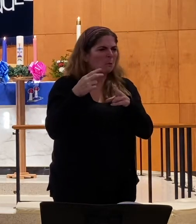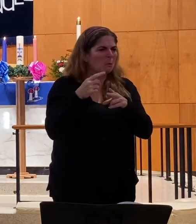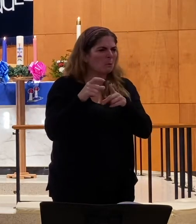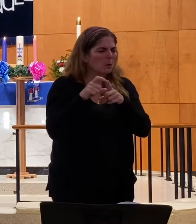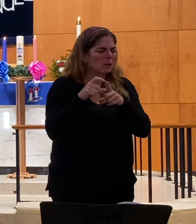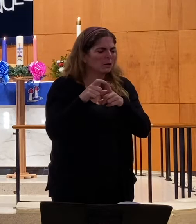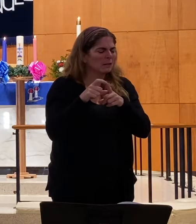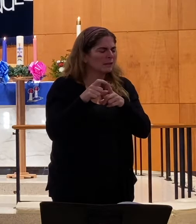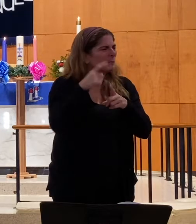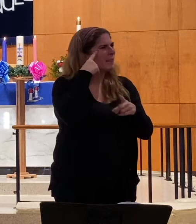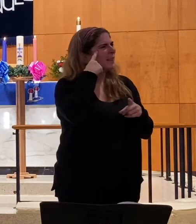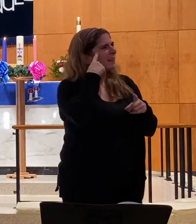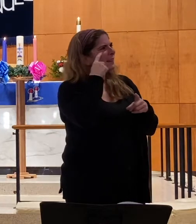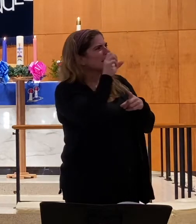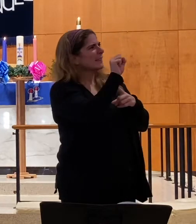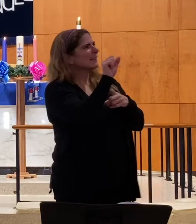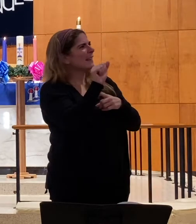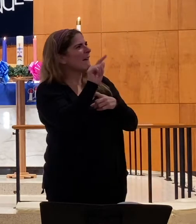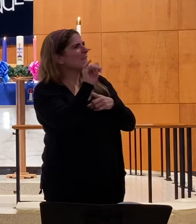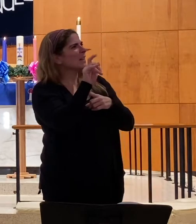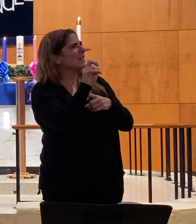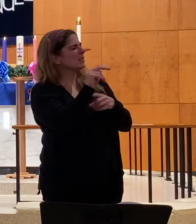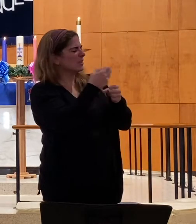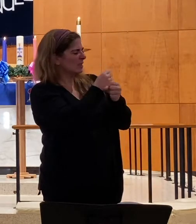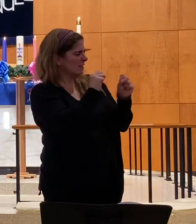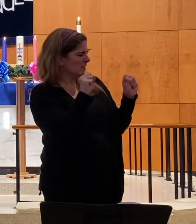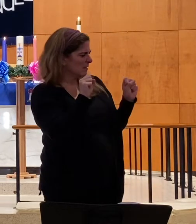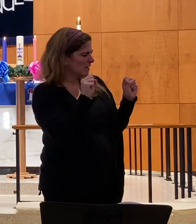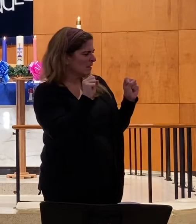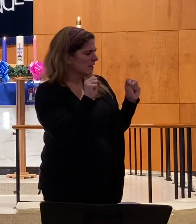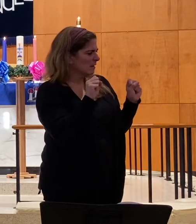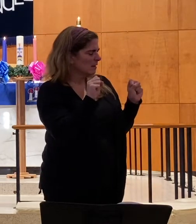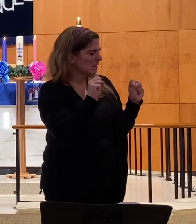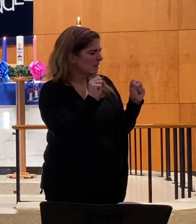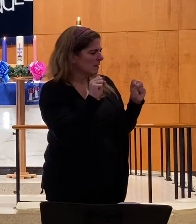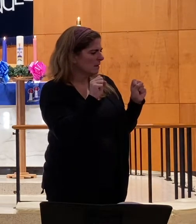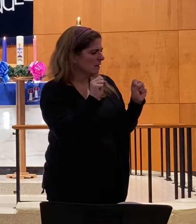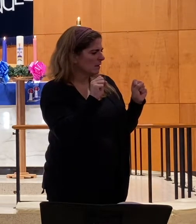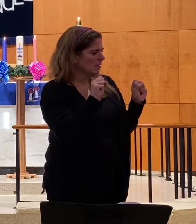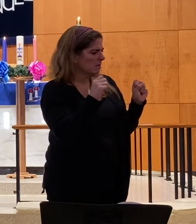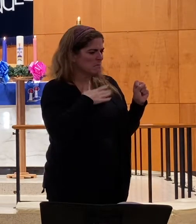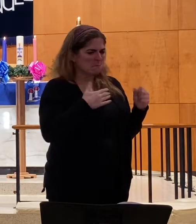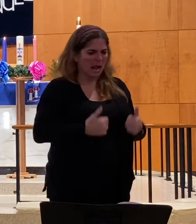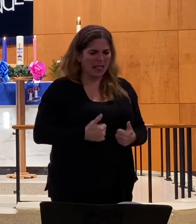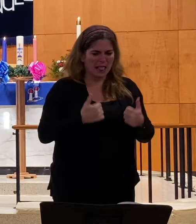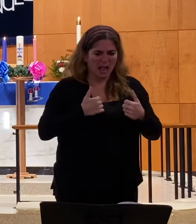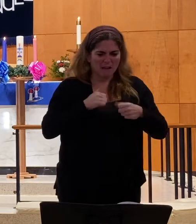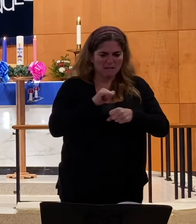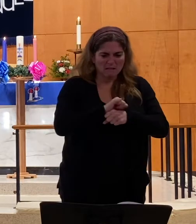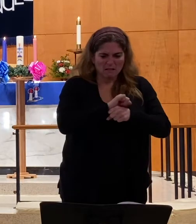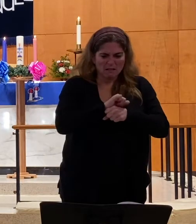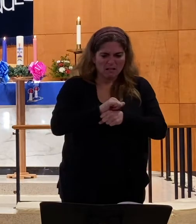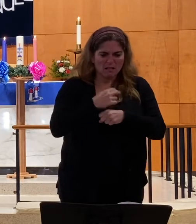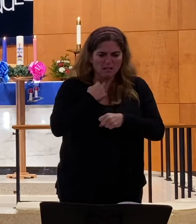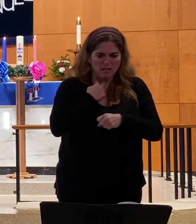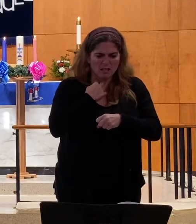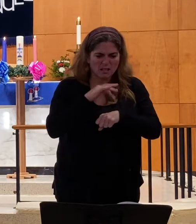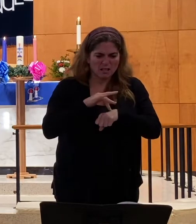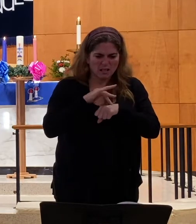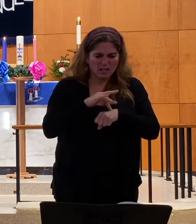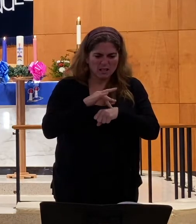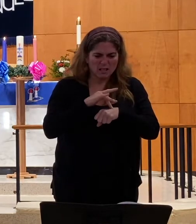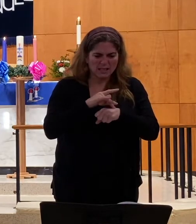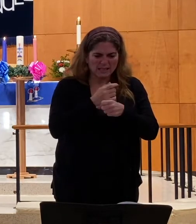something like salvation, I always wonder, from what are we being saved? God's punishment?